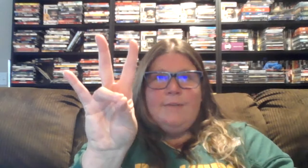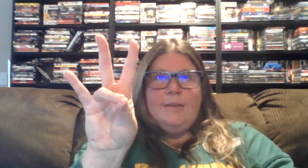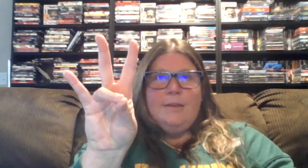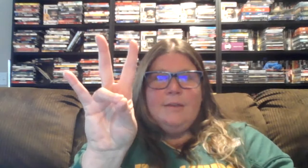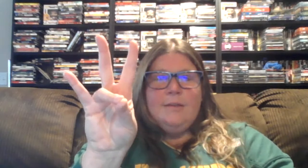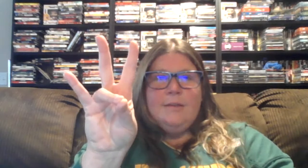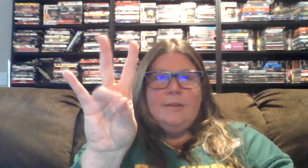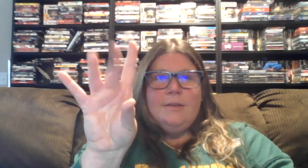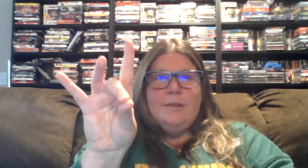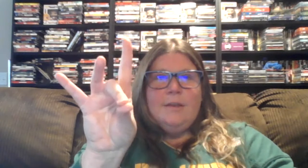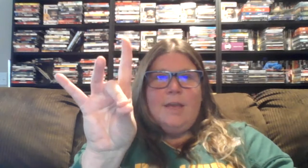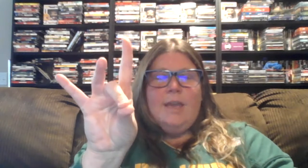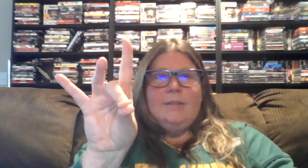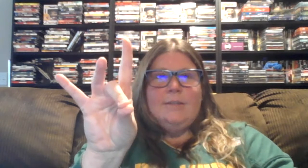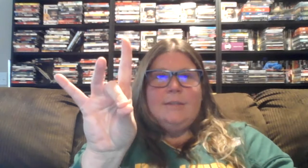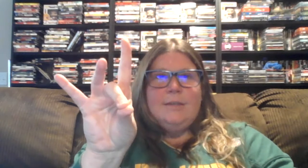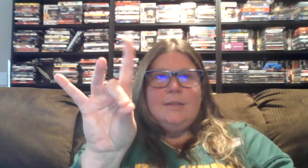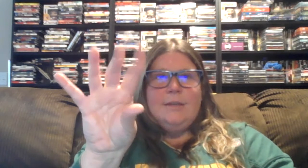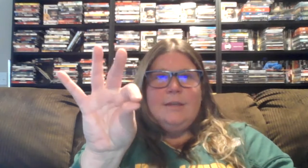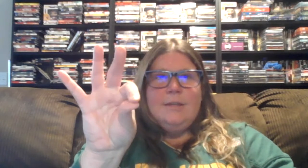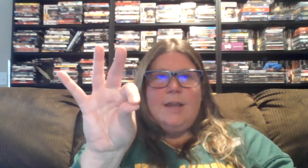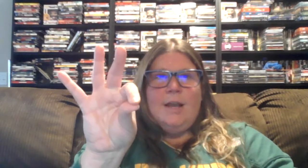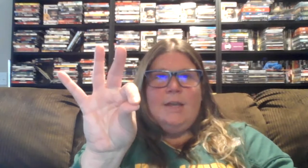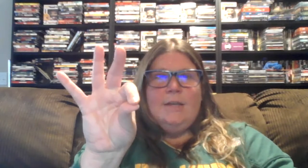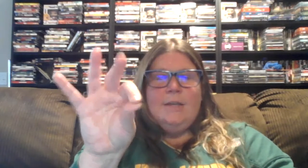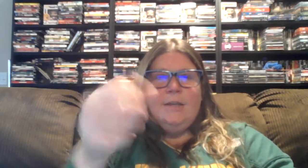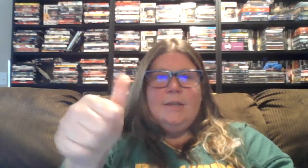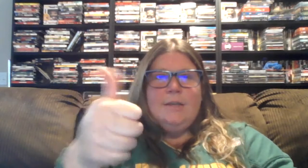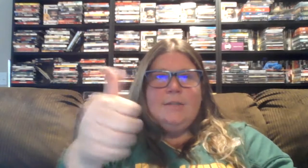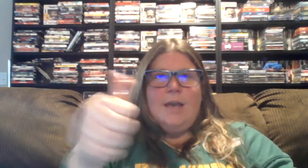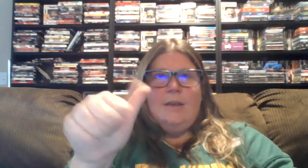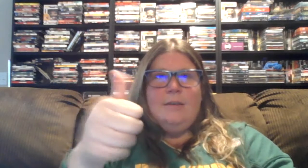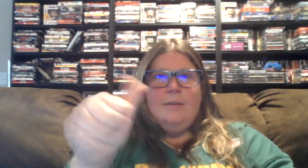7, 8, 9, 10.